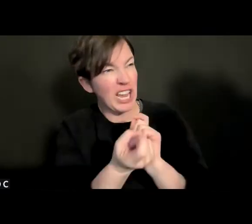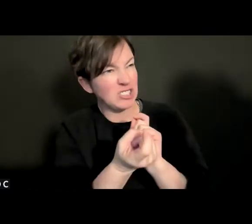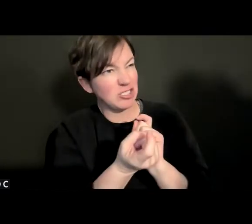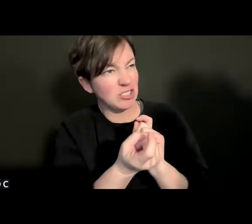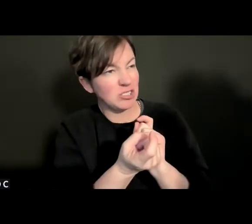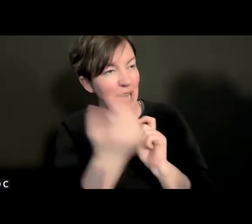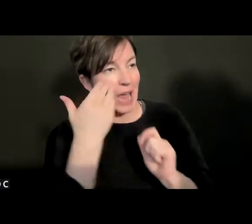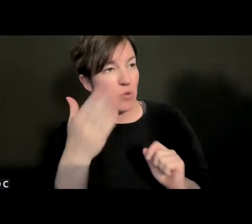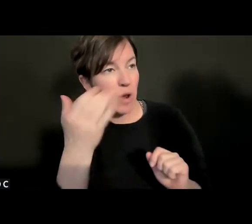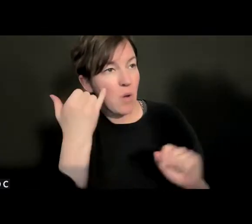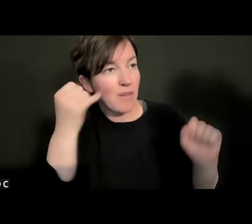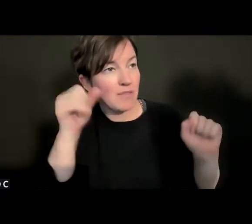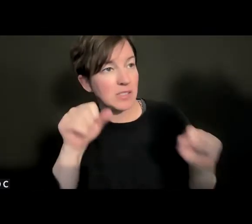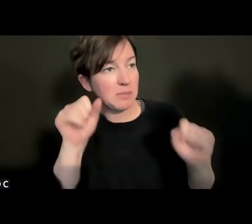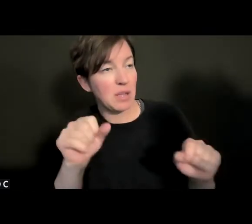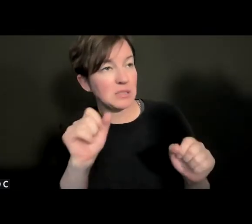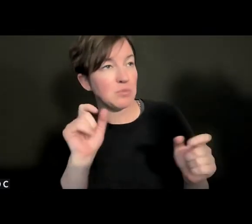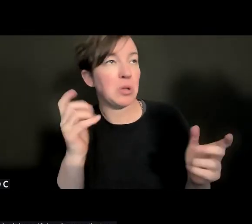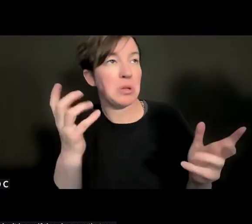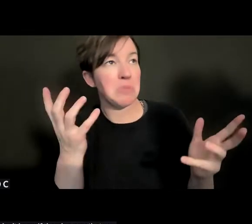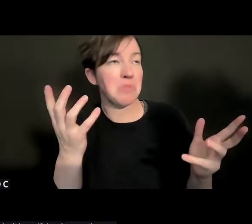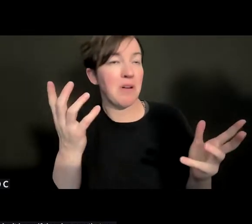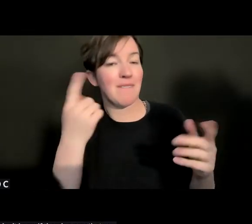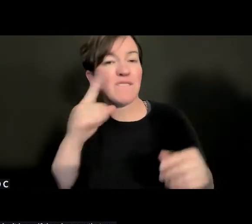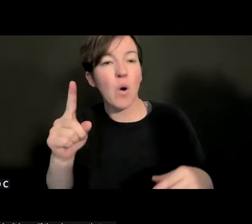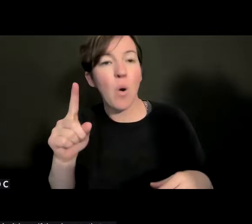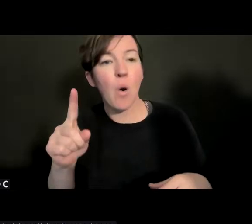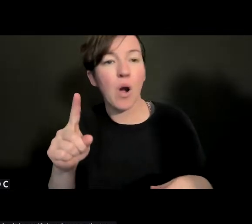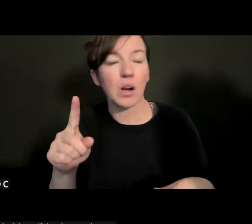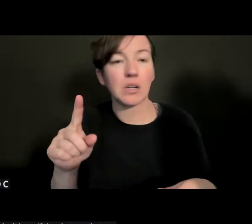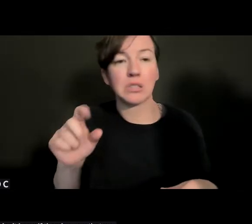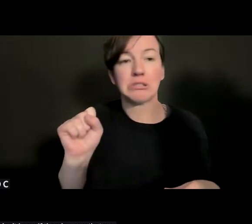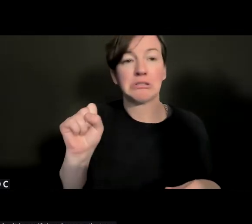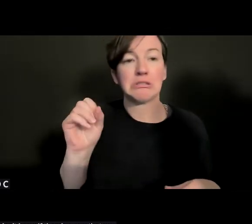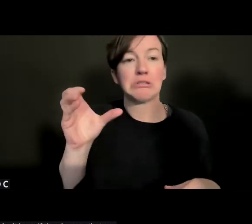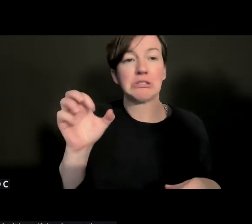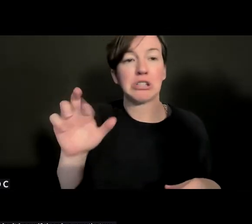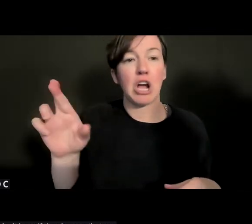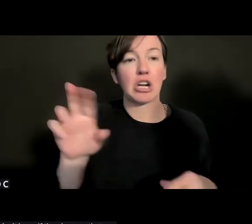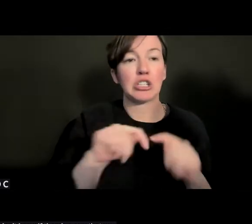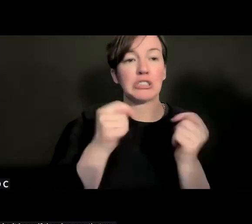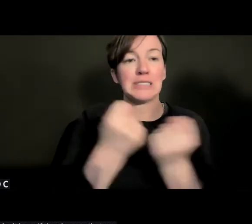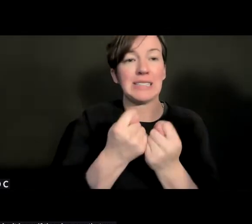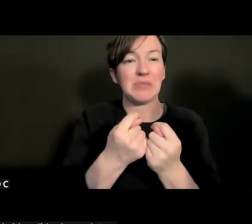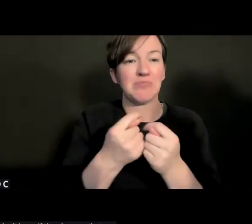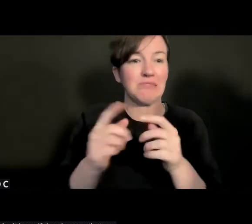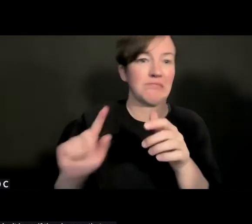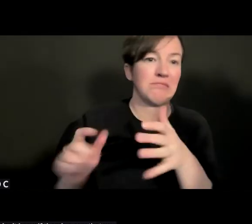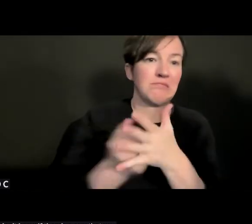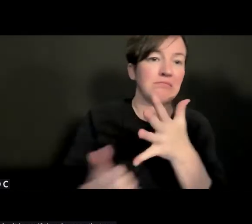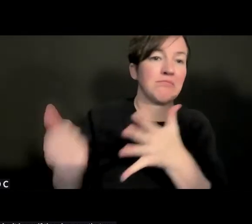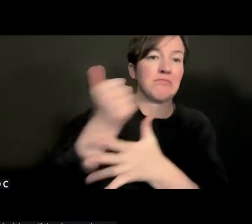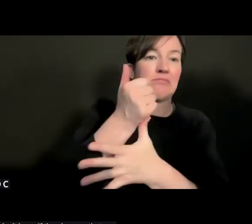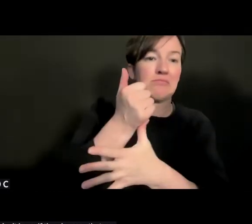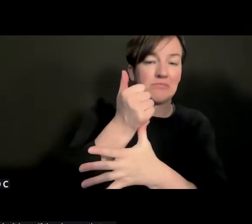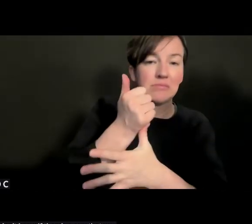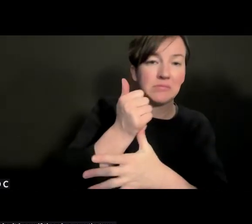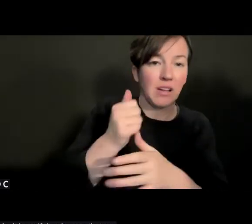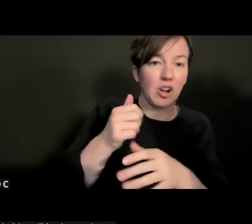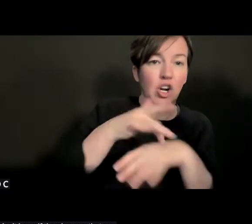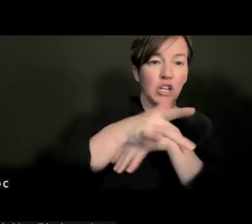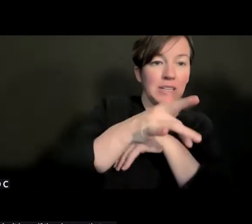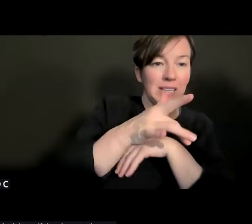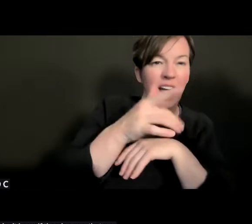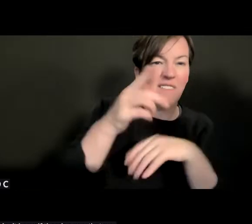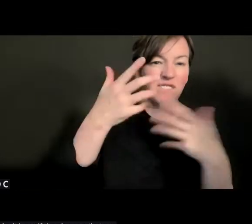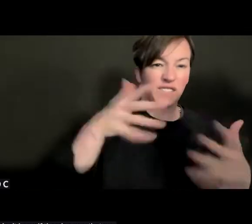if there's a way that we can have the soccer team go ahead of time. Yeah. And that way they can go home